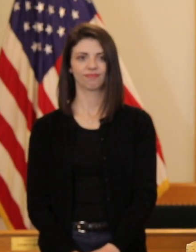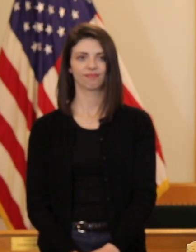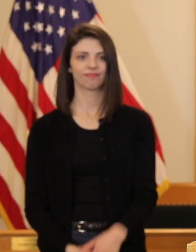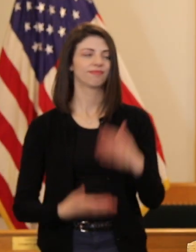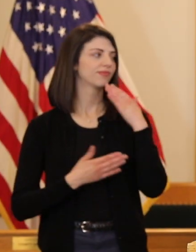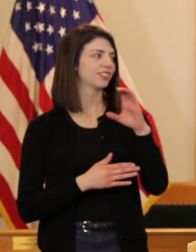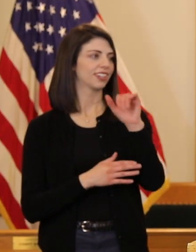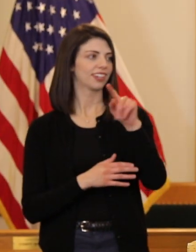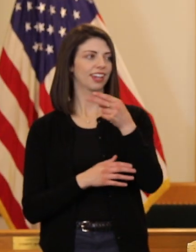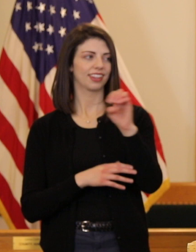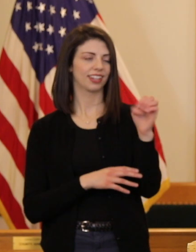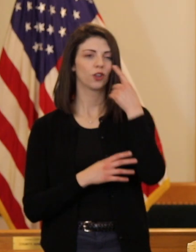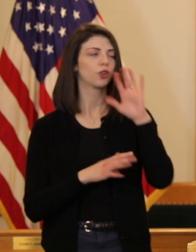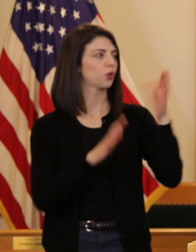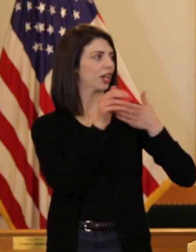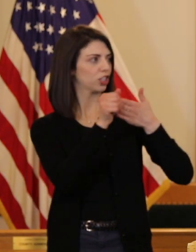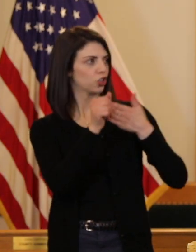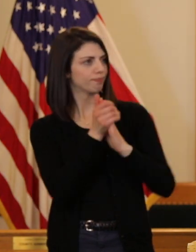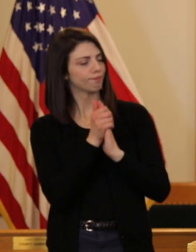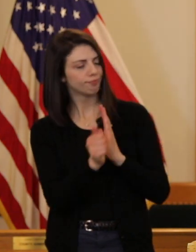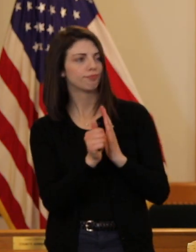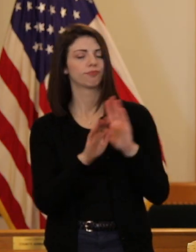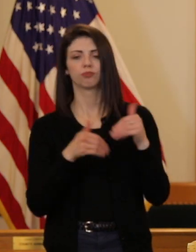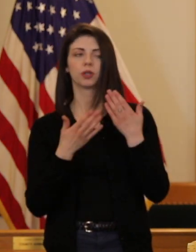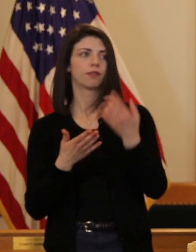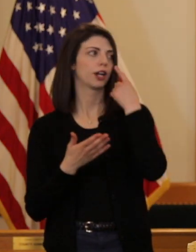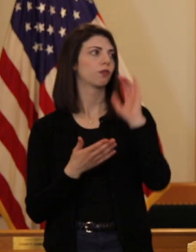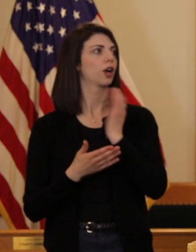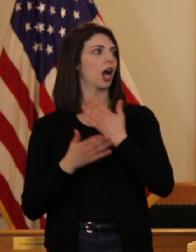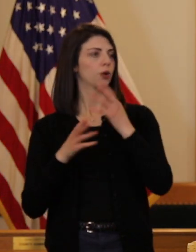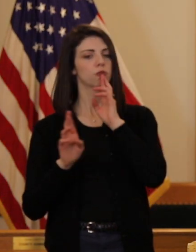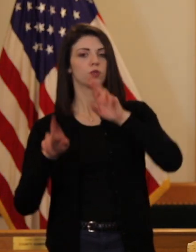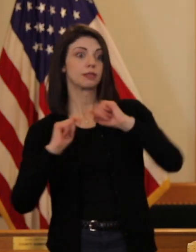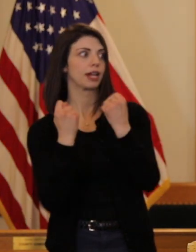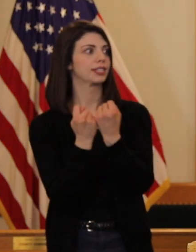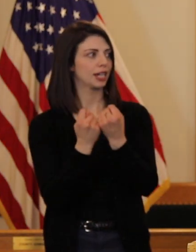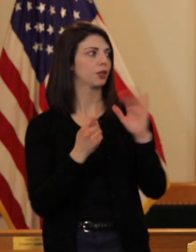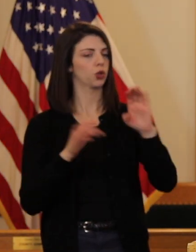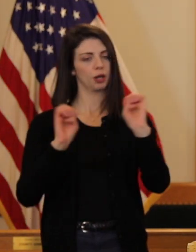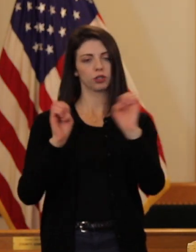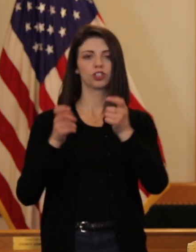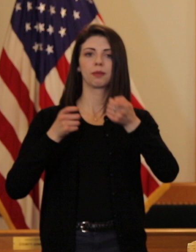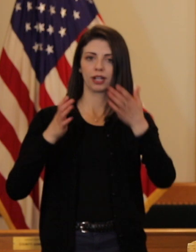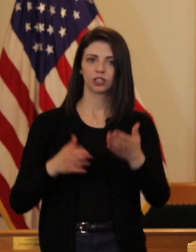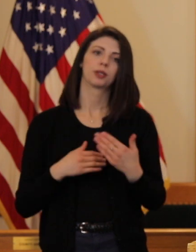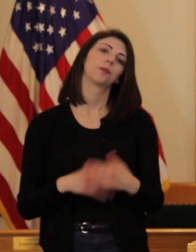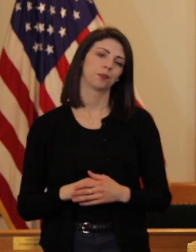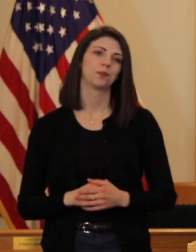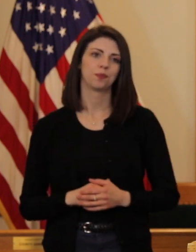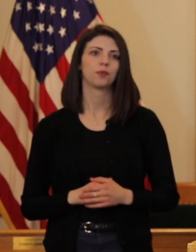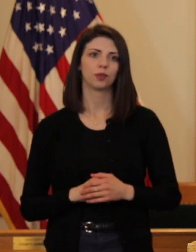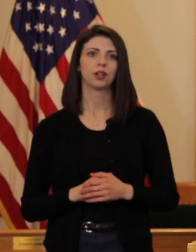Thank you, Kathy, for the great leadership you're giving the county response team, and thank you to you and your team in emergency management for all their hard work.